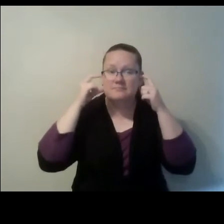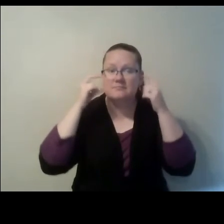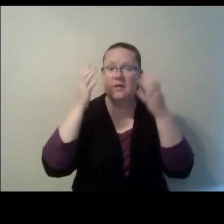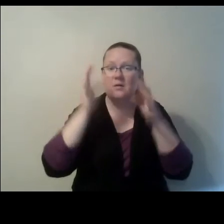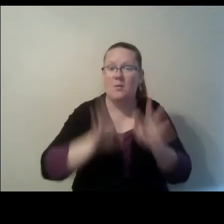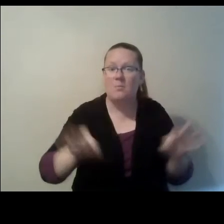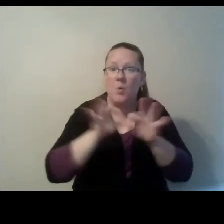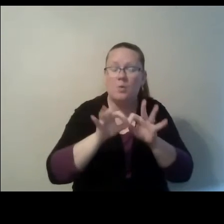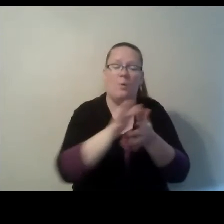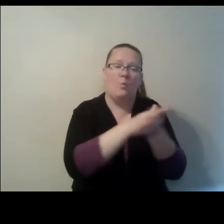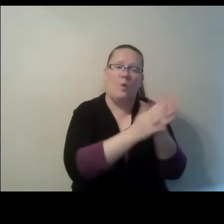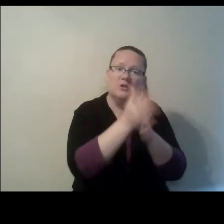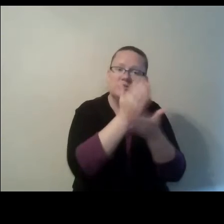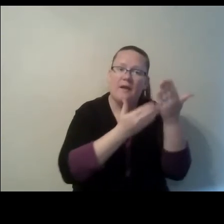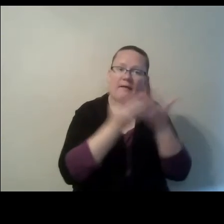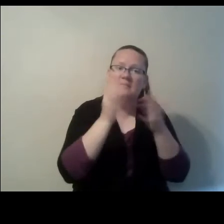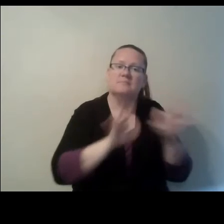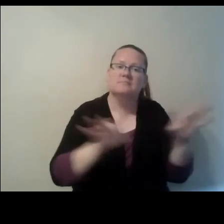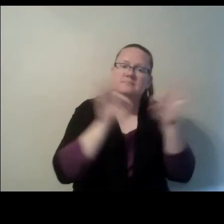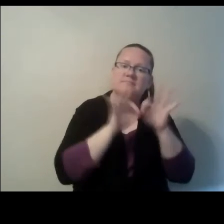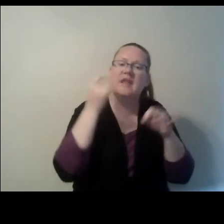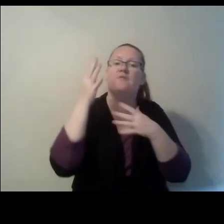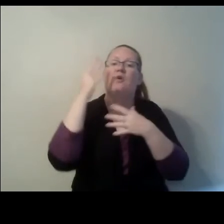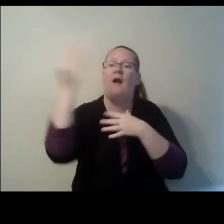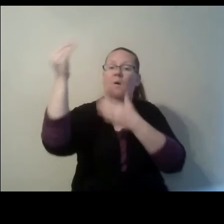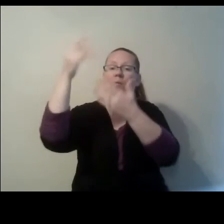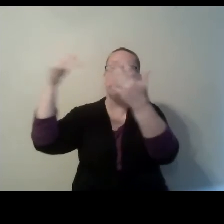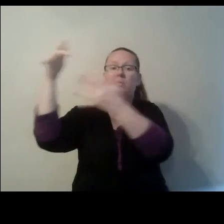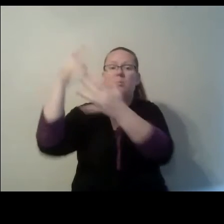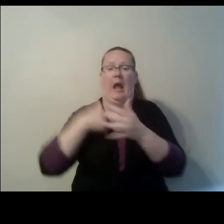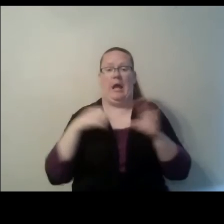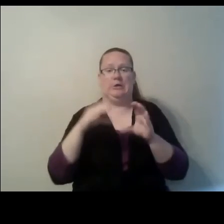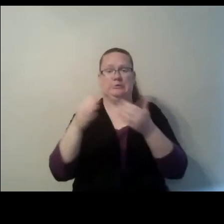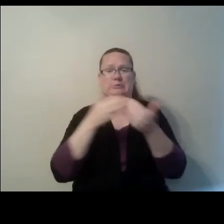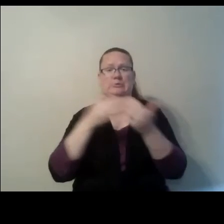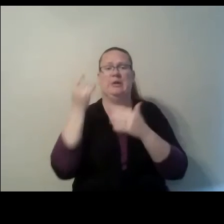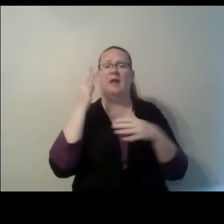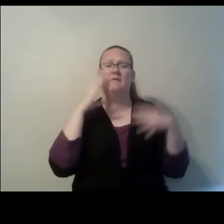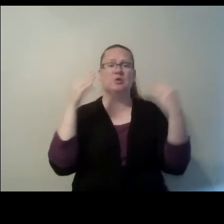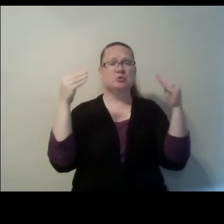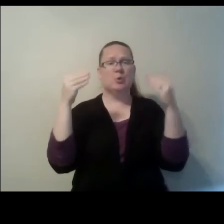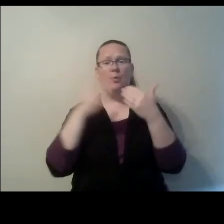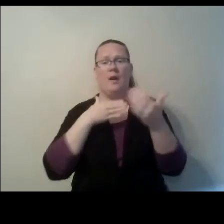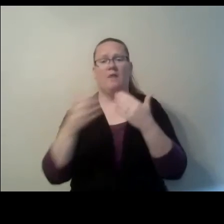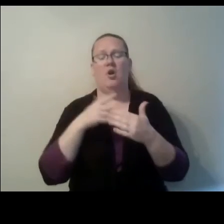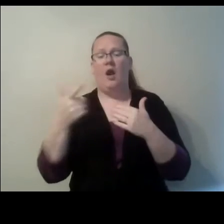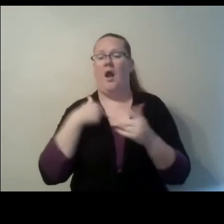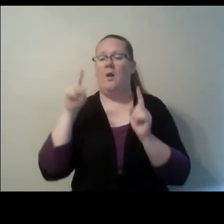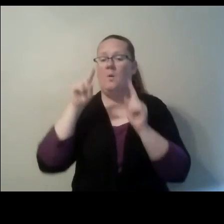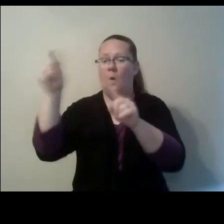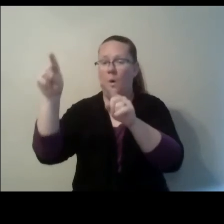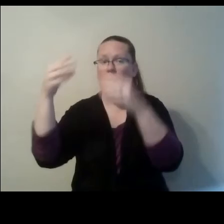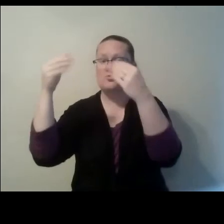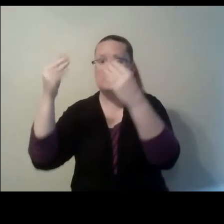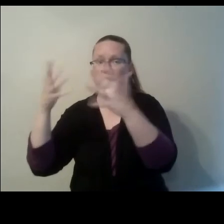again, wash your hands. If you're out and about, again, I do the precaution, even if I need to go to the grocery store real quick, I come home and again, I change out of clothes, and I know